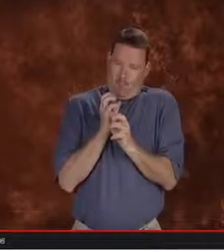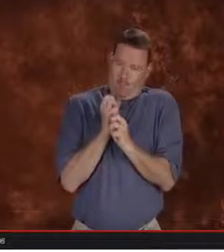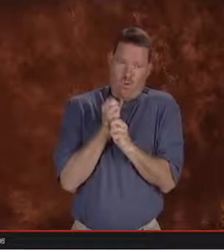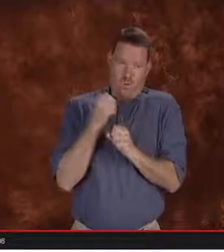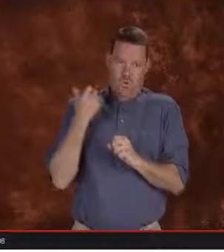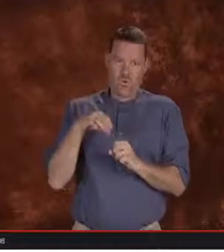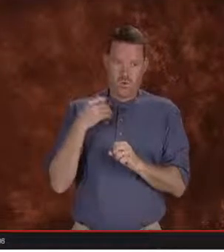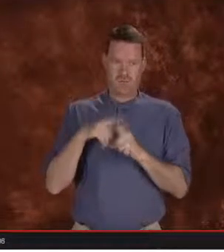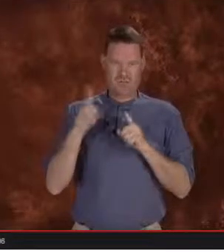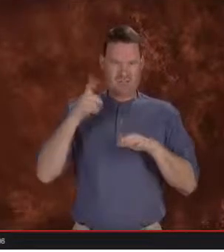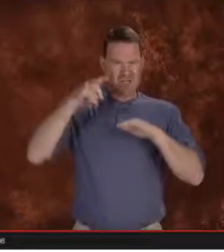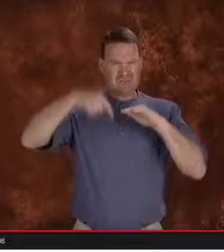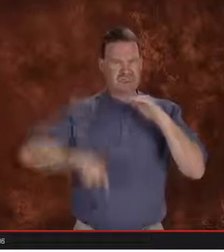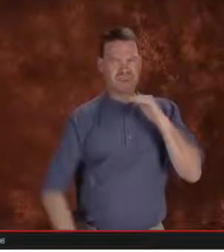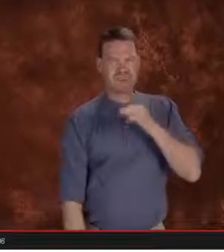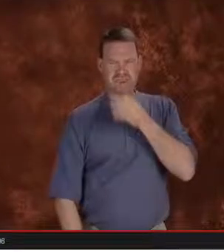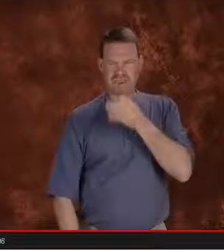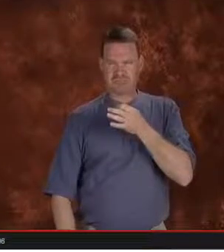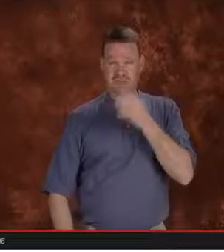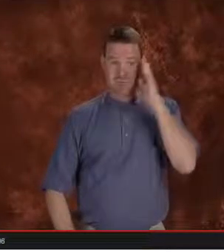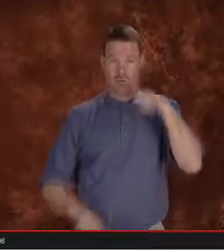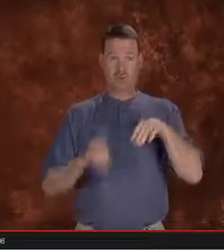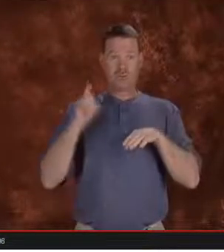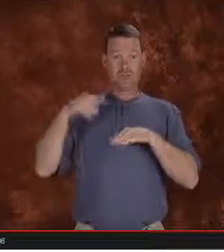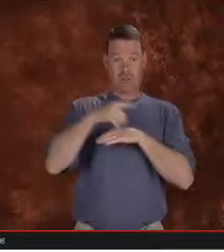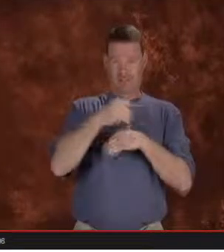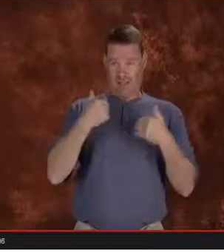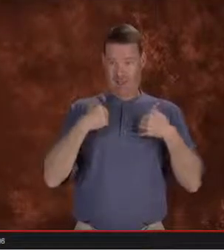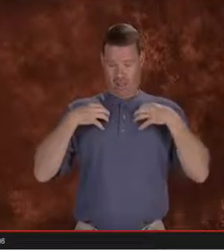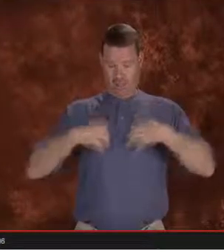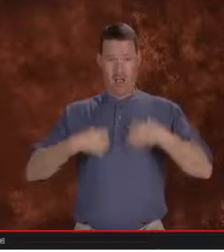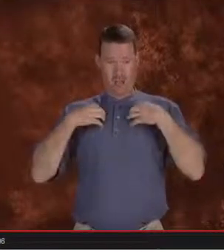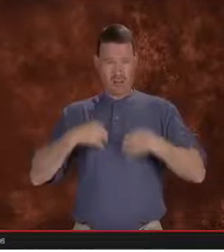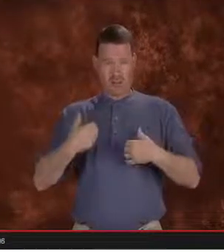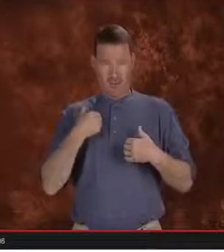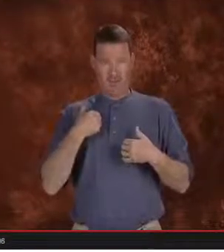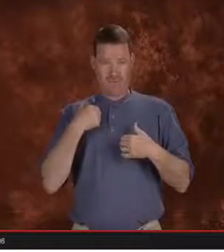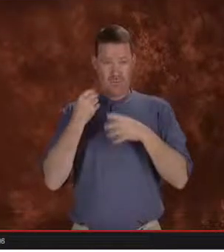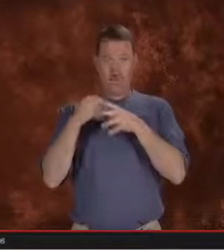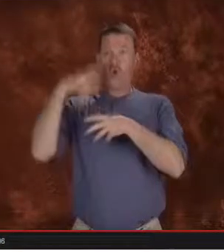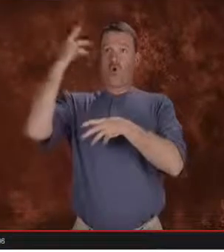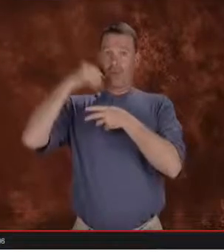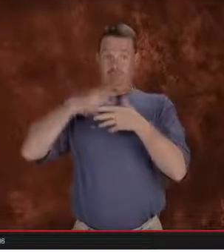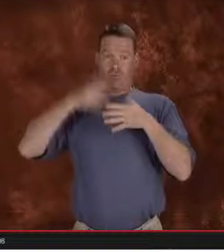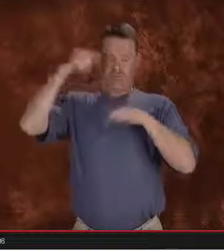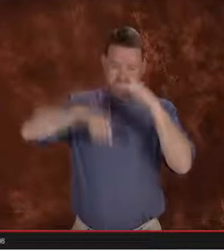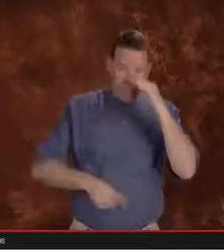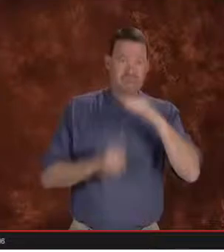When you go down that deep in the water, the pressure down there is so strong.